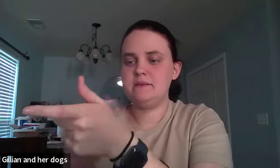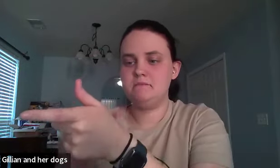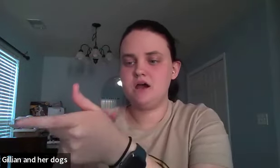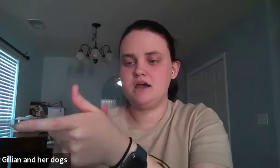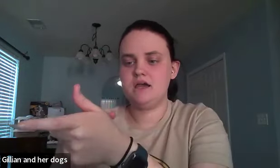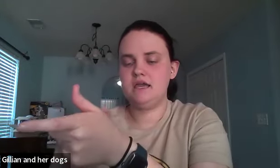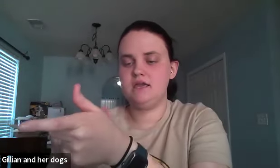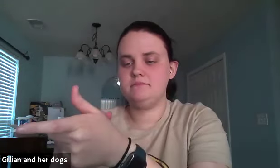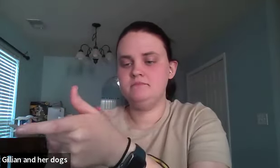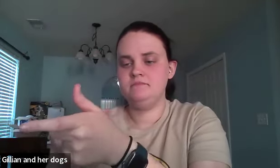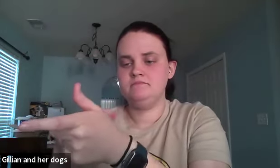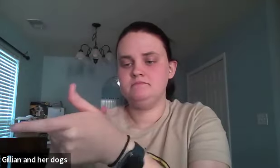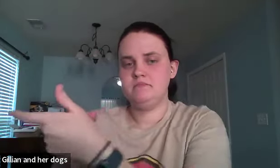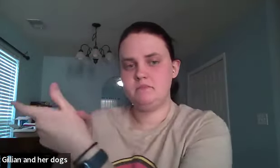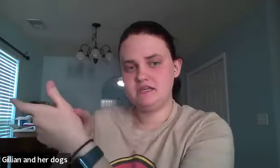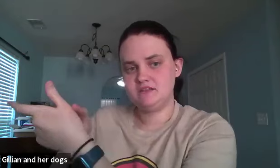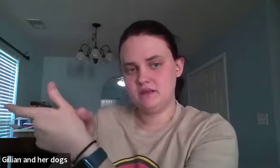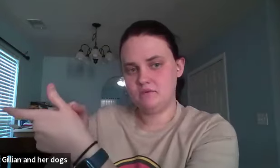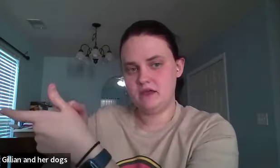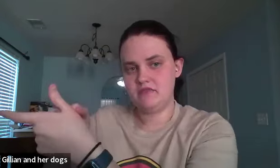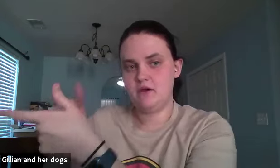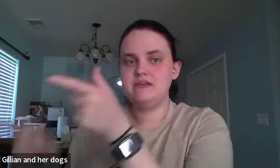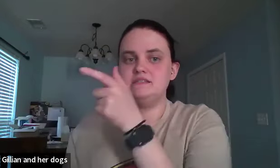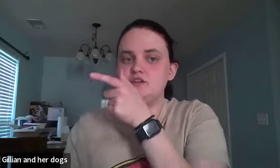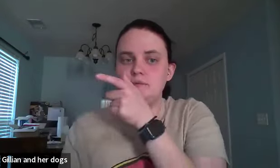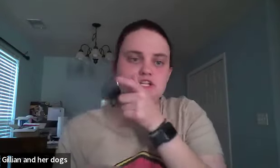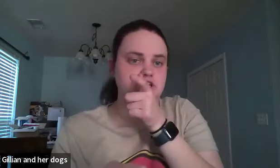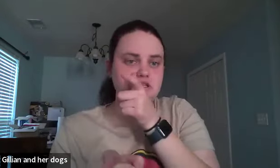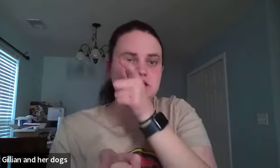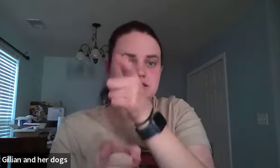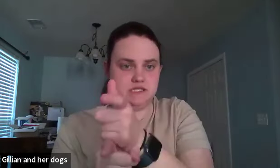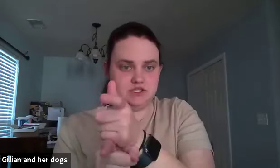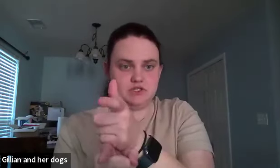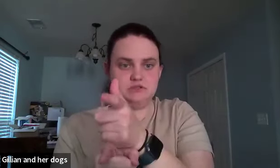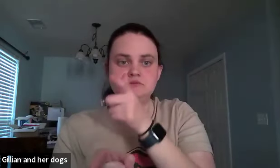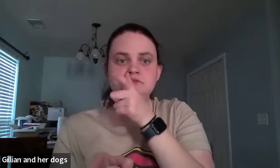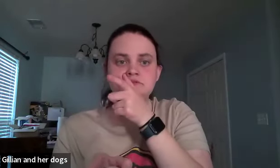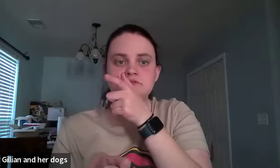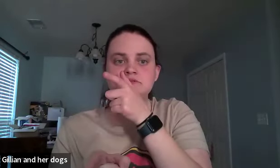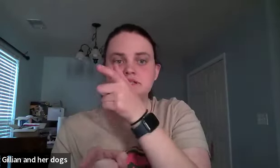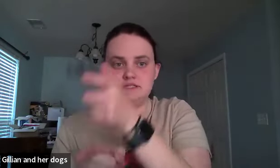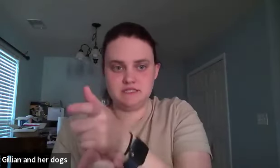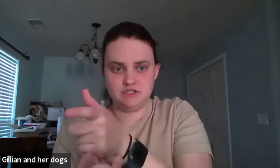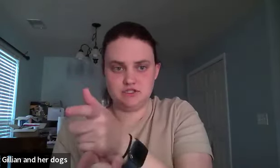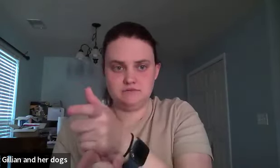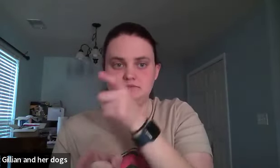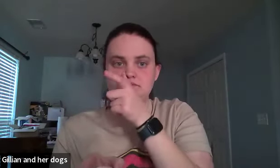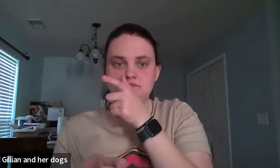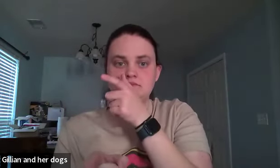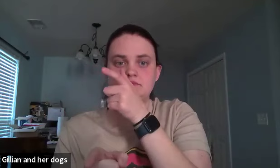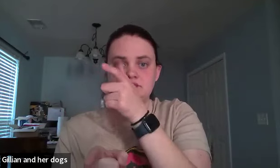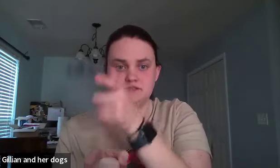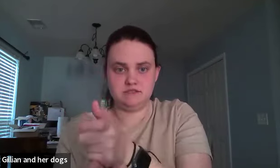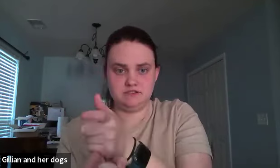like the base of like where my thumb is on my chin. Sister, sister,